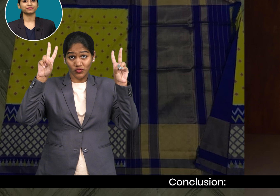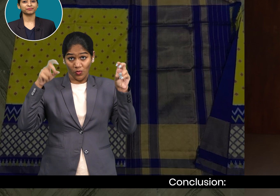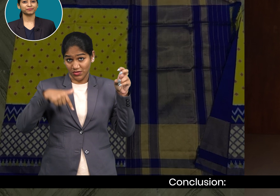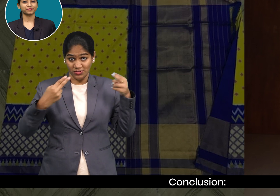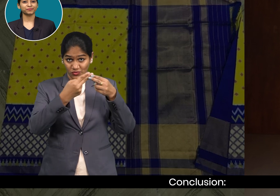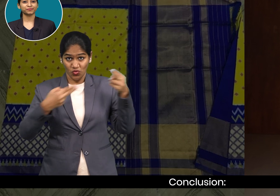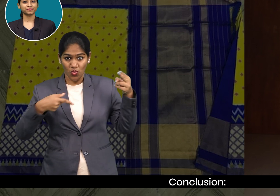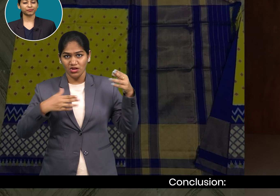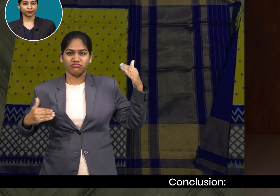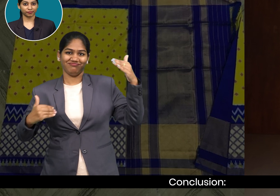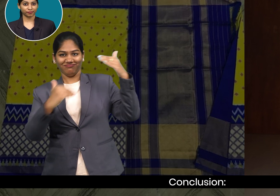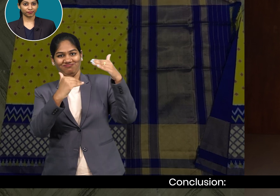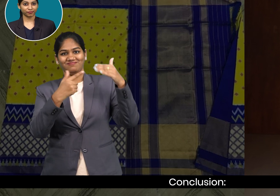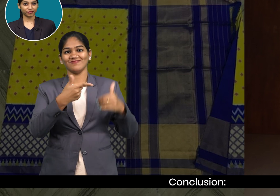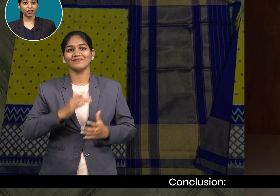Conclusion.